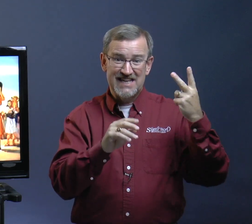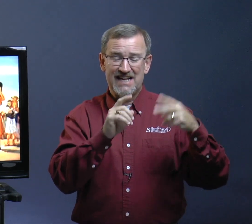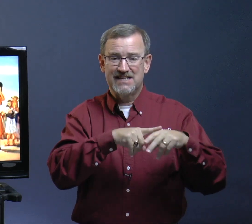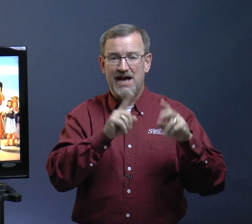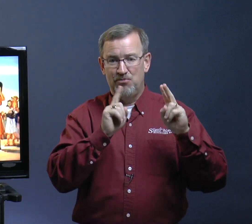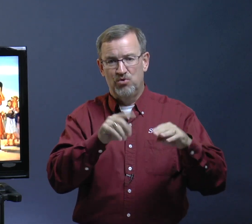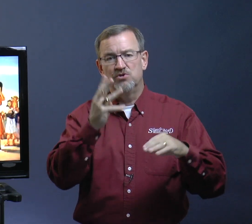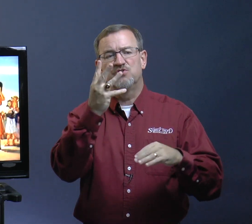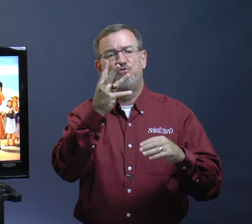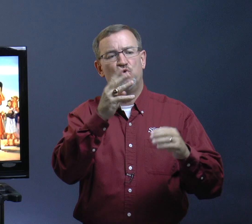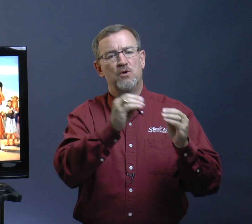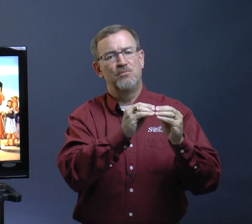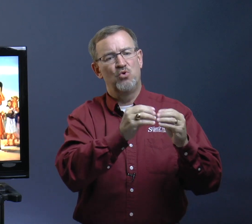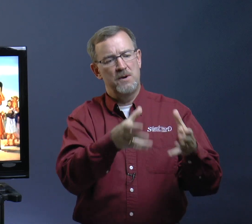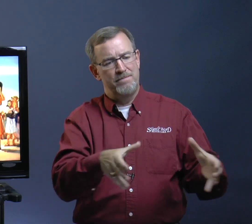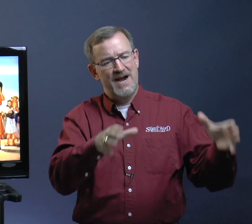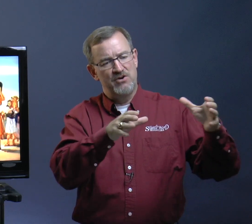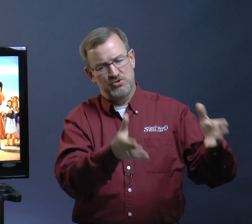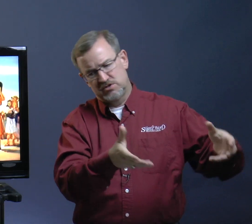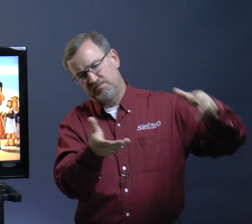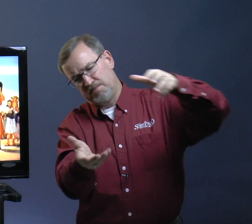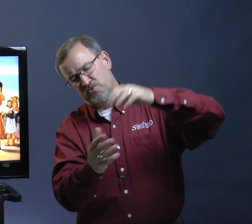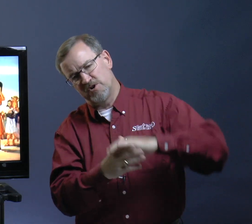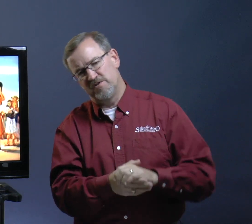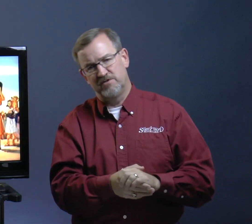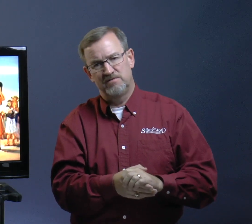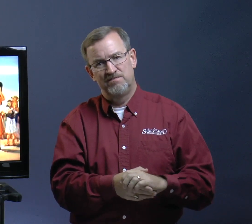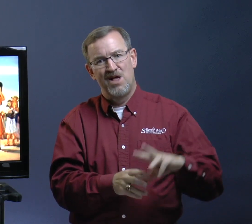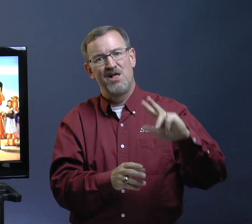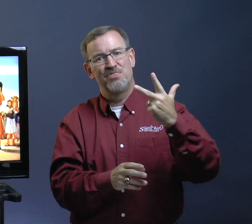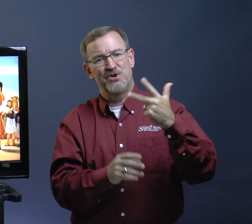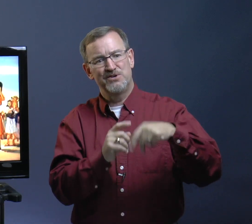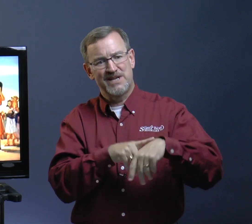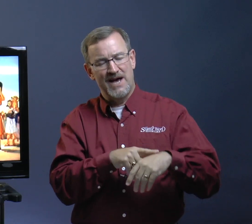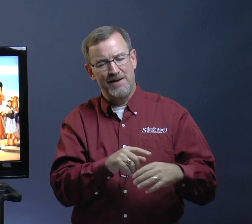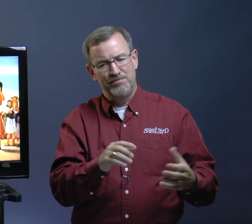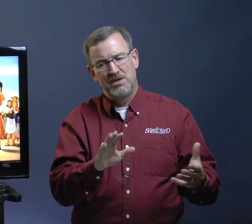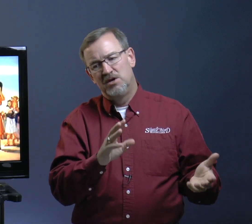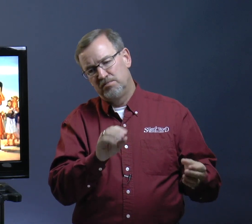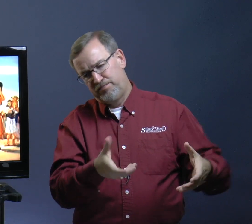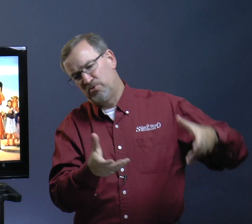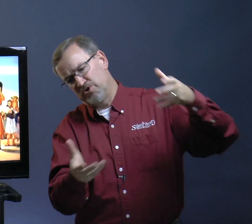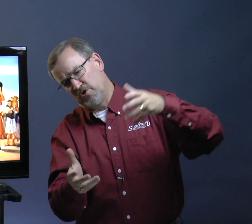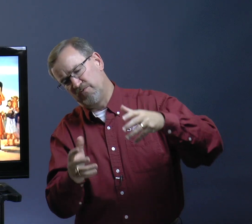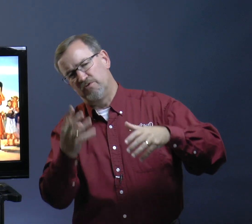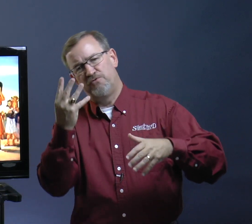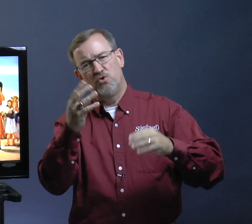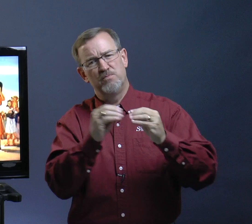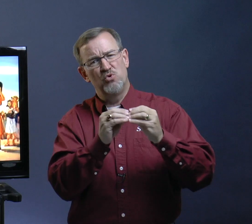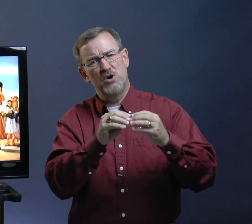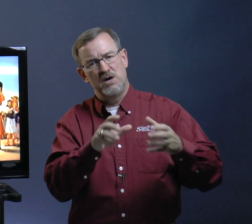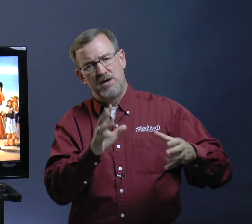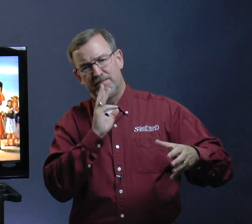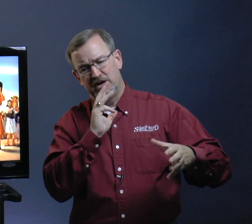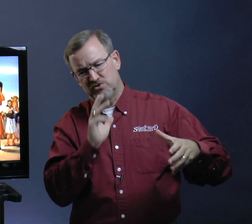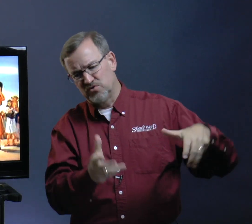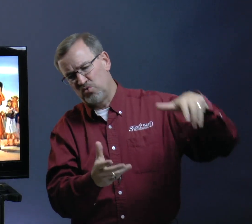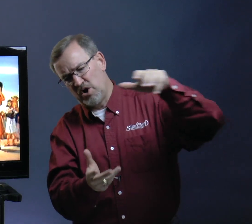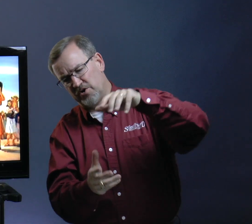second time, orders 4 more barrels be poured over. Third time, poured over 4 more barrels of water